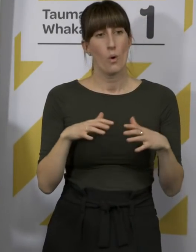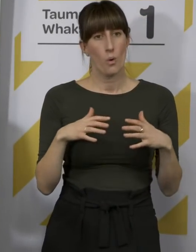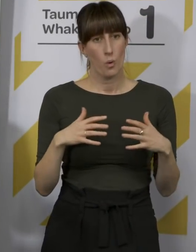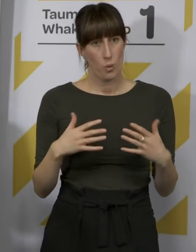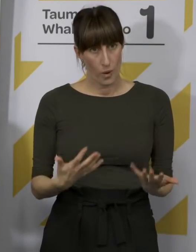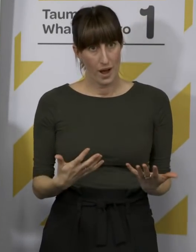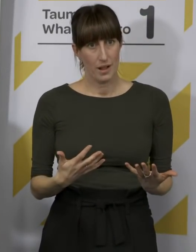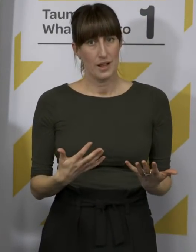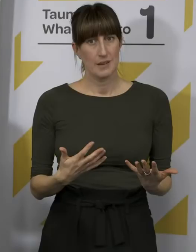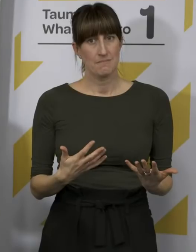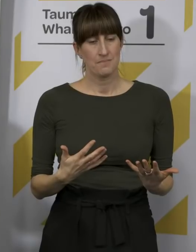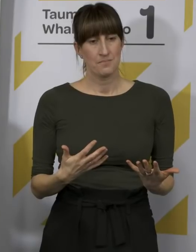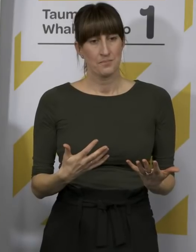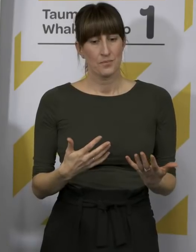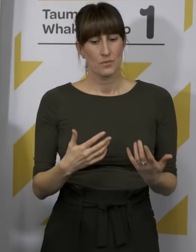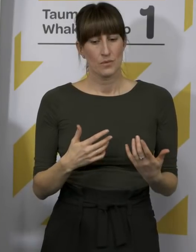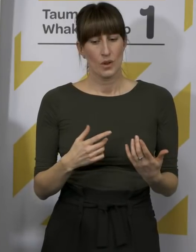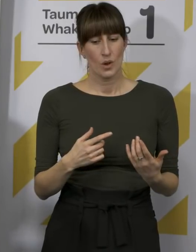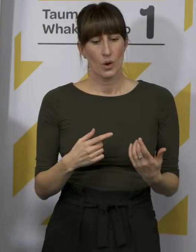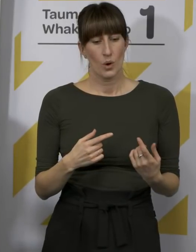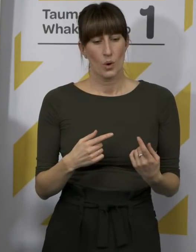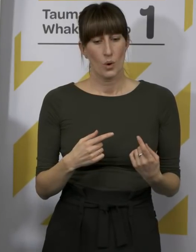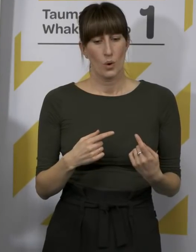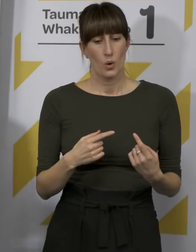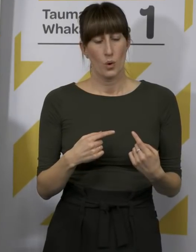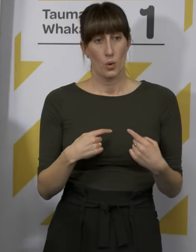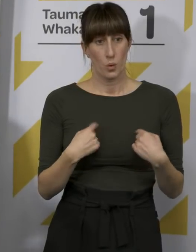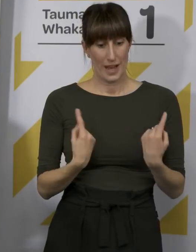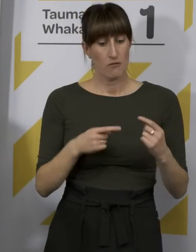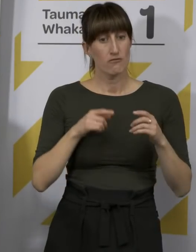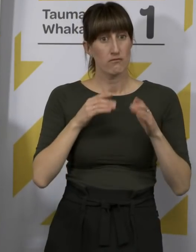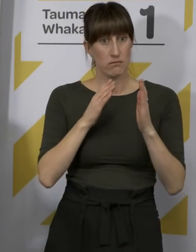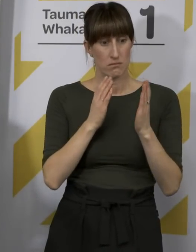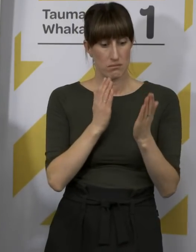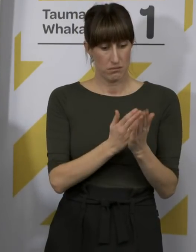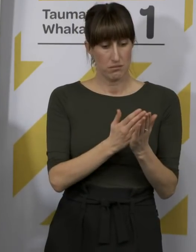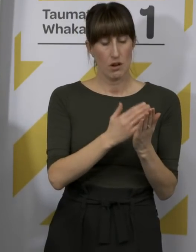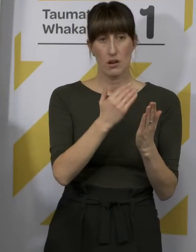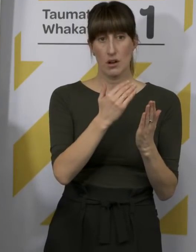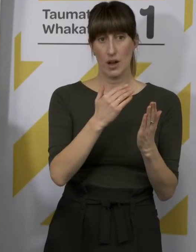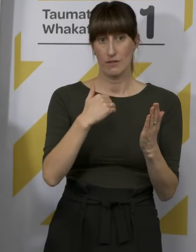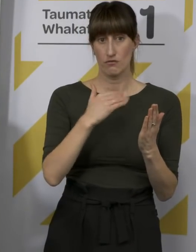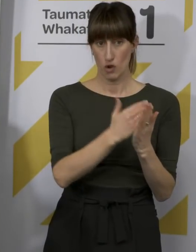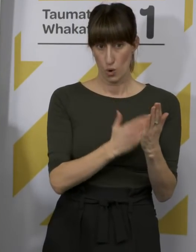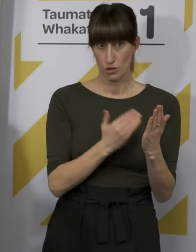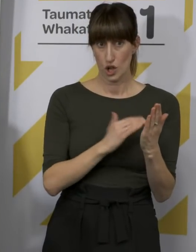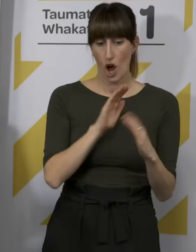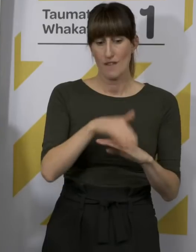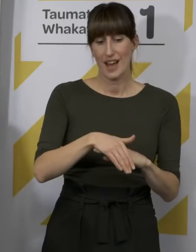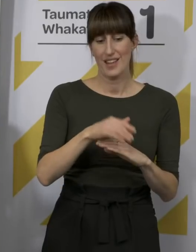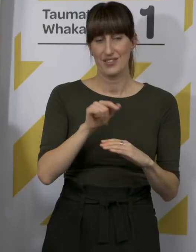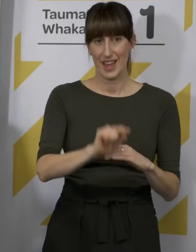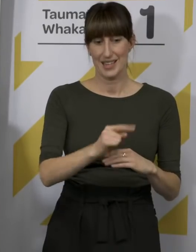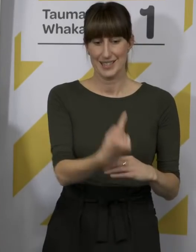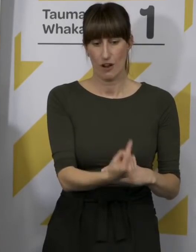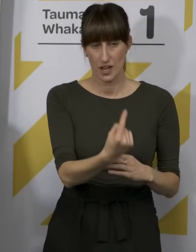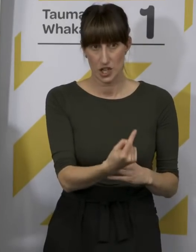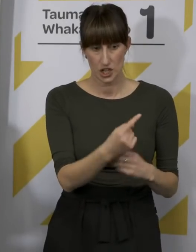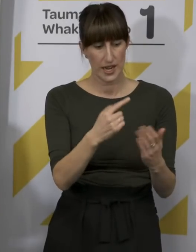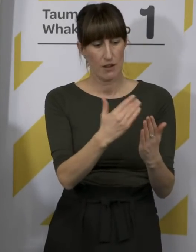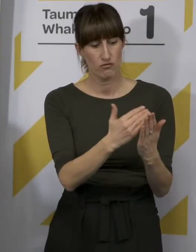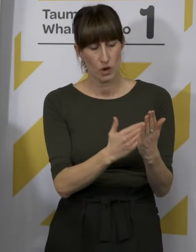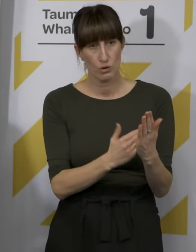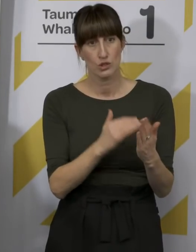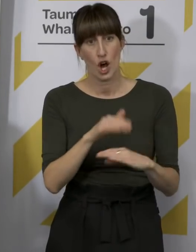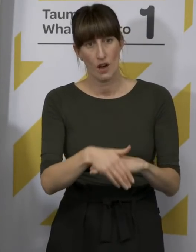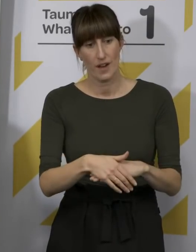around their self-isolation or their visiting protocols. So I will get you that number, and I'm